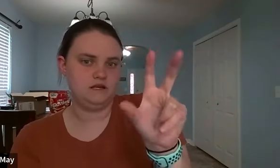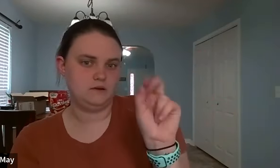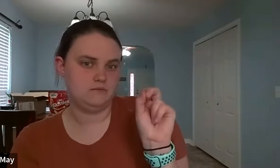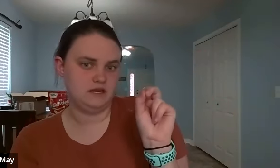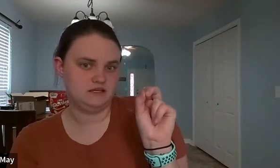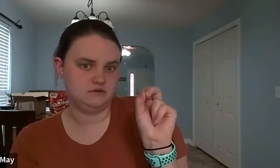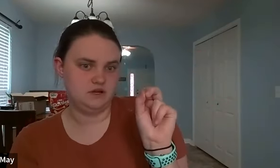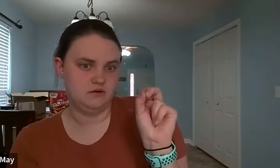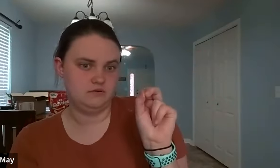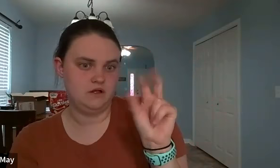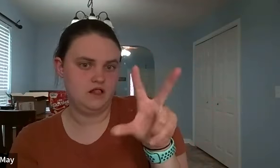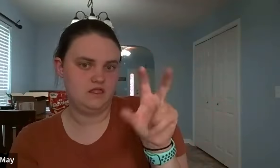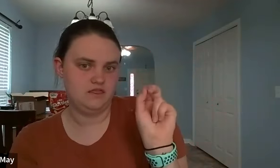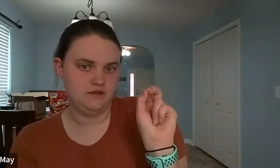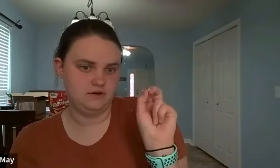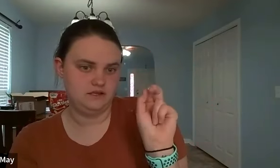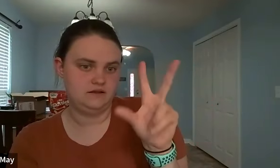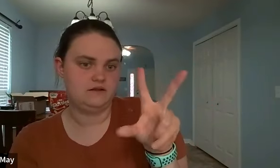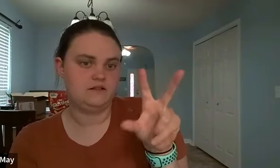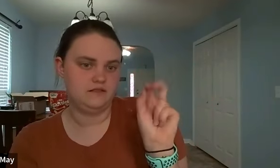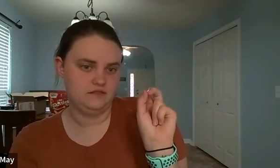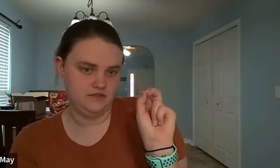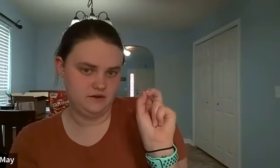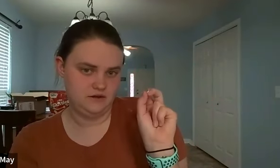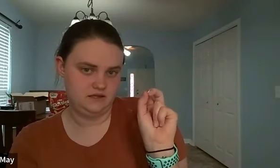you come back into an O. 30, 30,